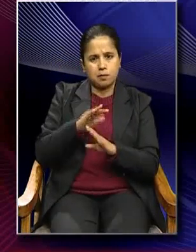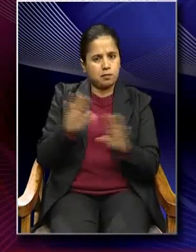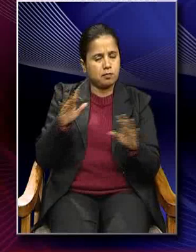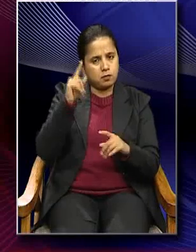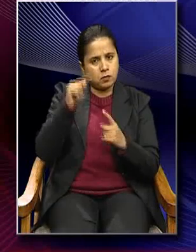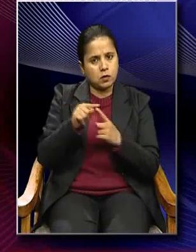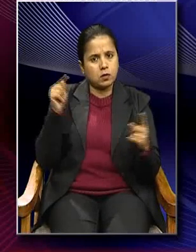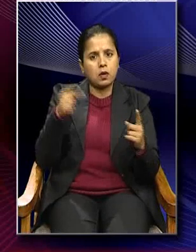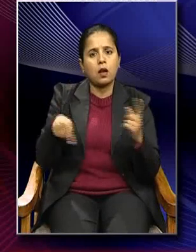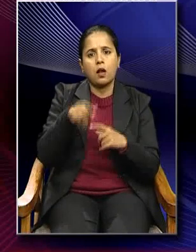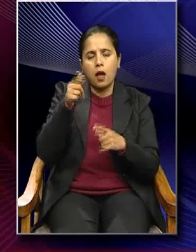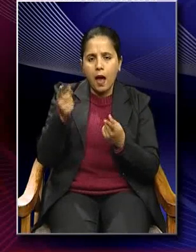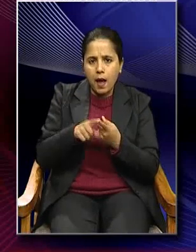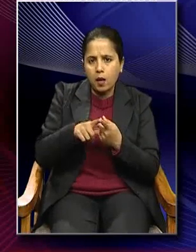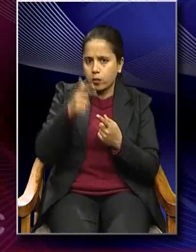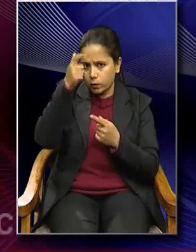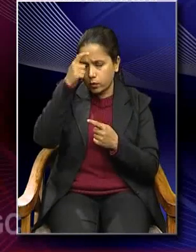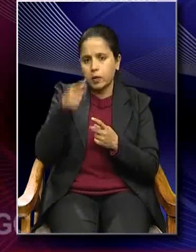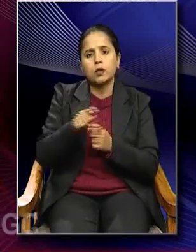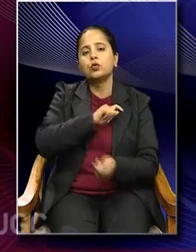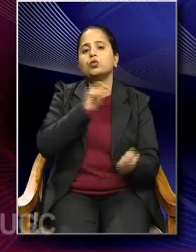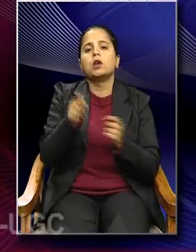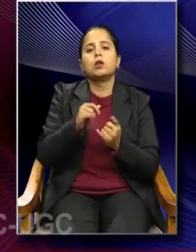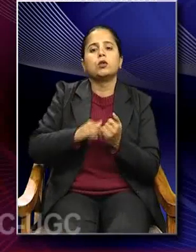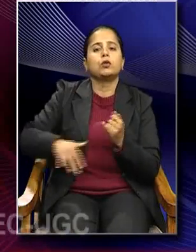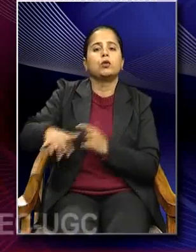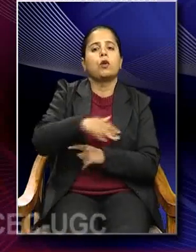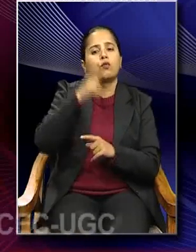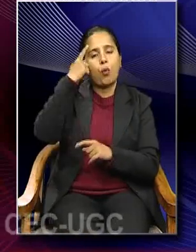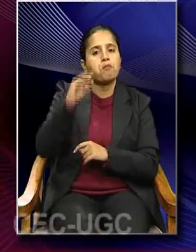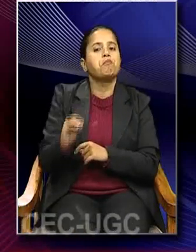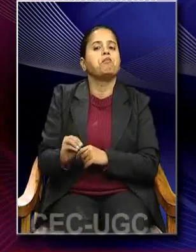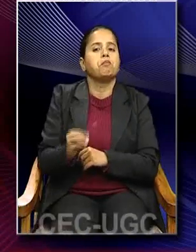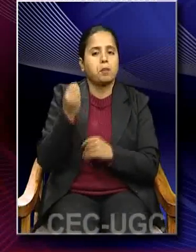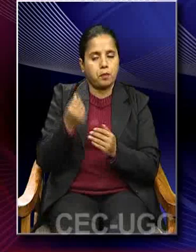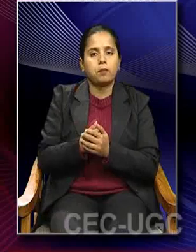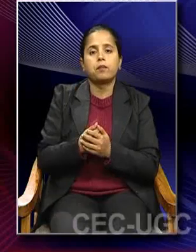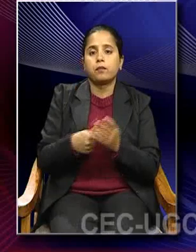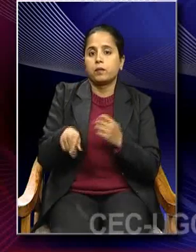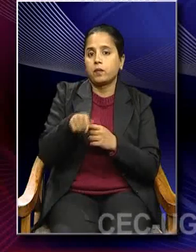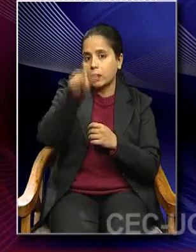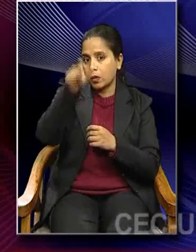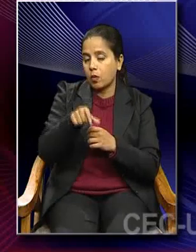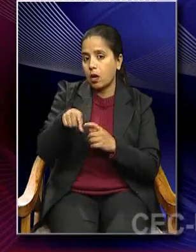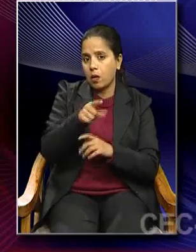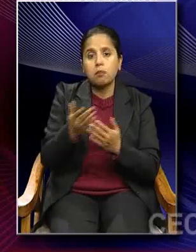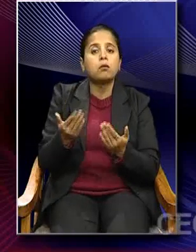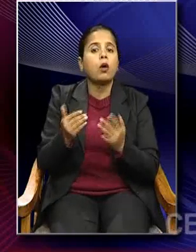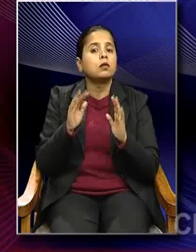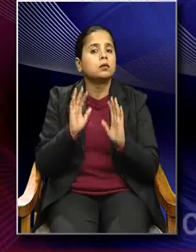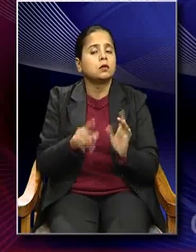destructive forces and to change society for better. Now there is a possibility